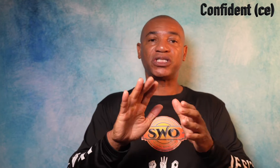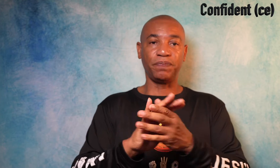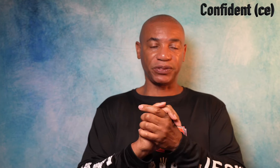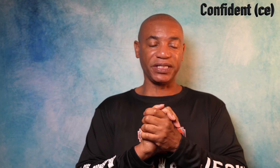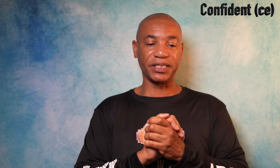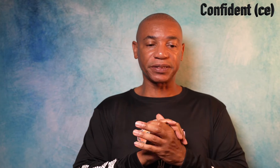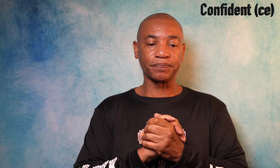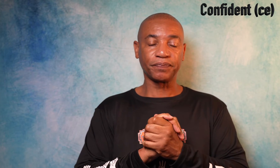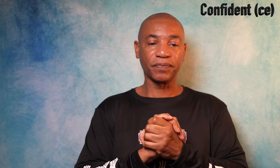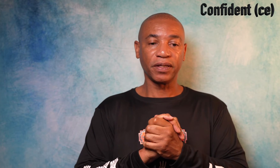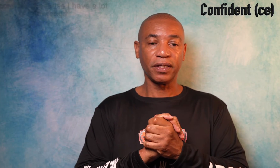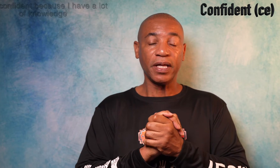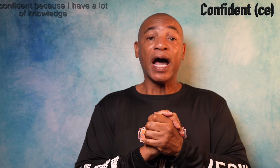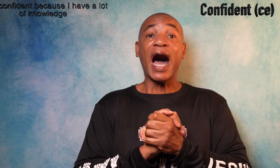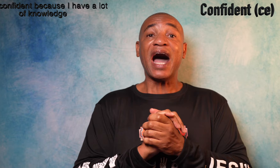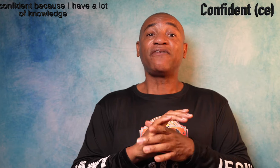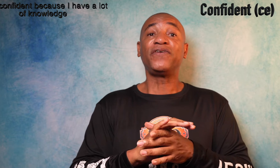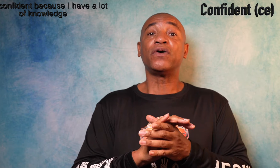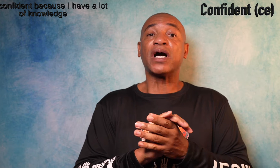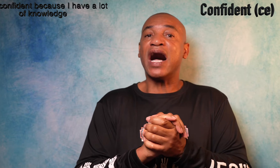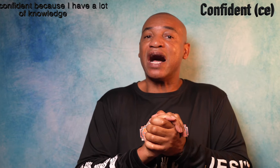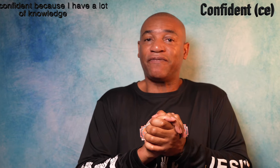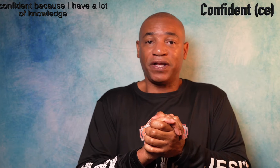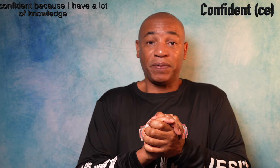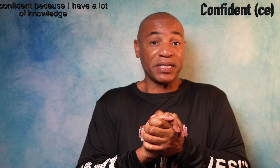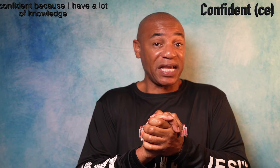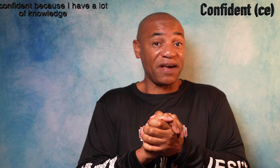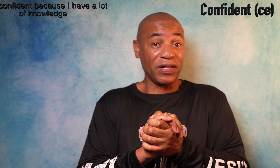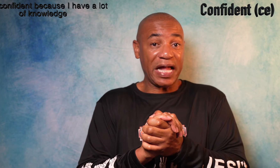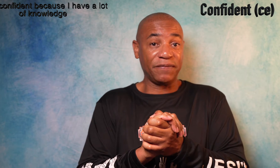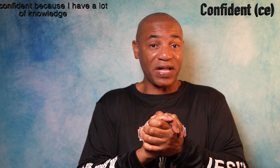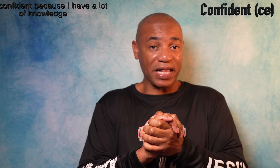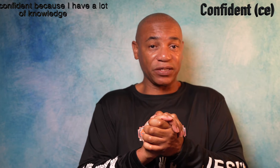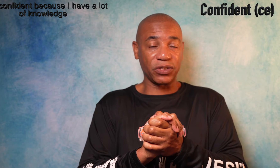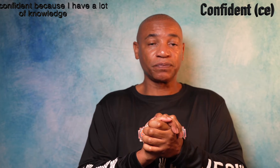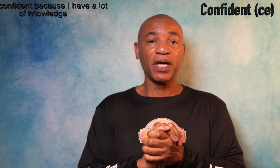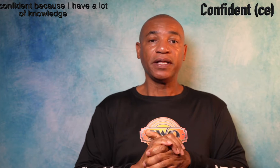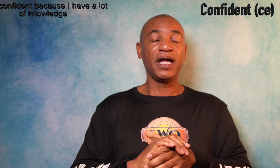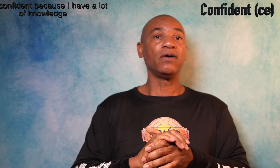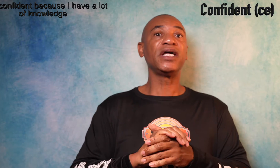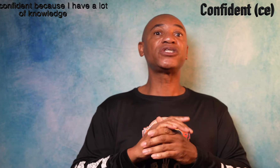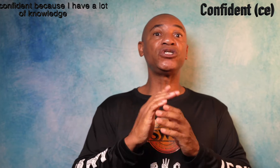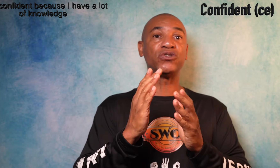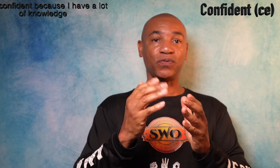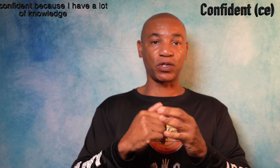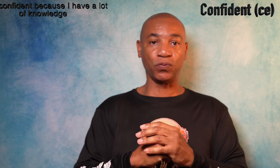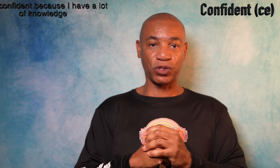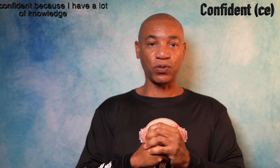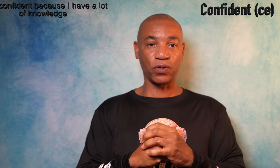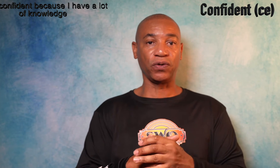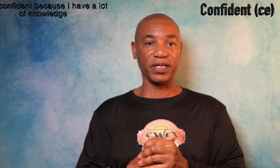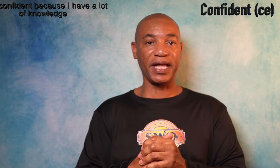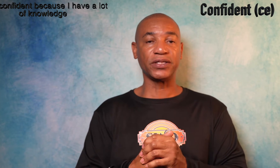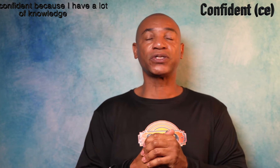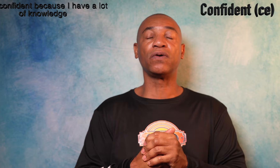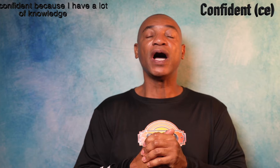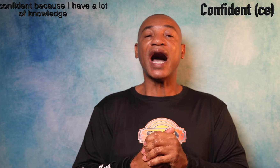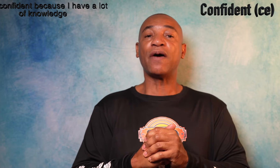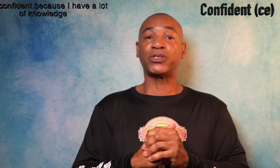simple sentence. I feel confident because I have a lot of knowledge. Now, let's use a rhetorical in that. So I would start